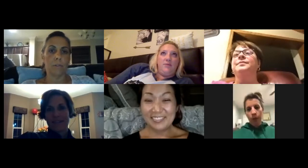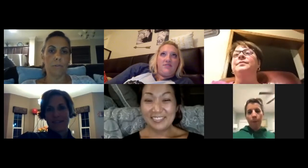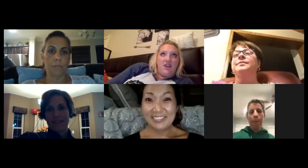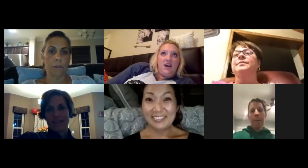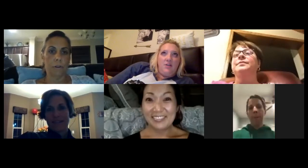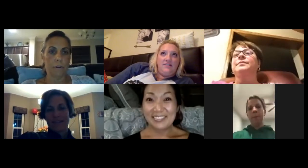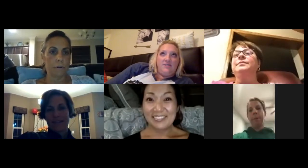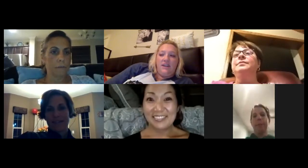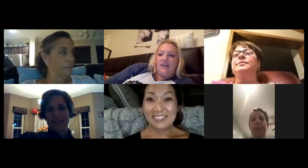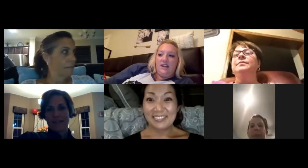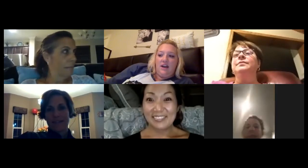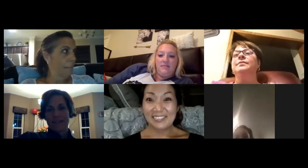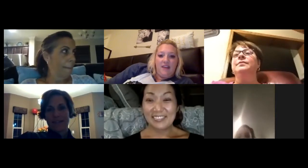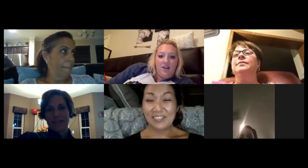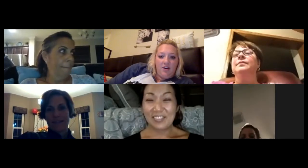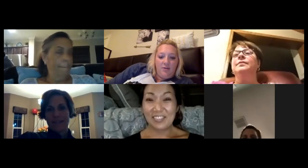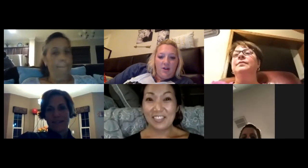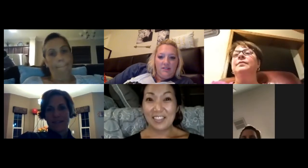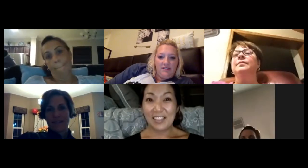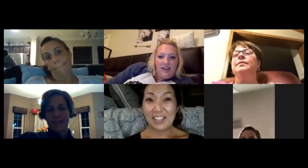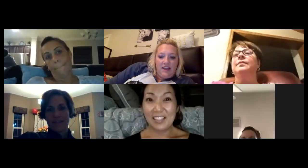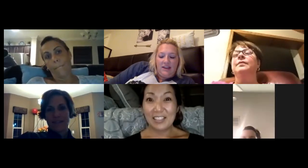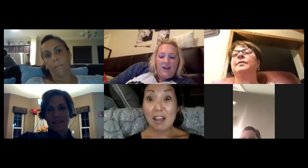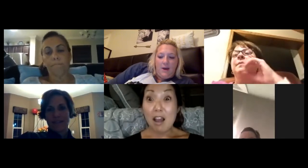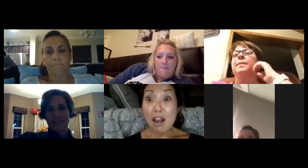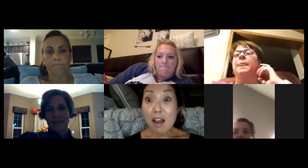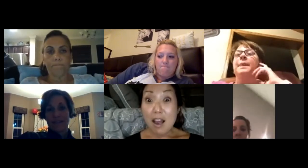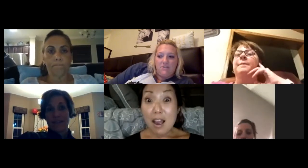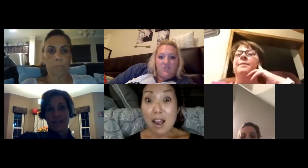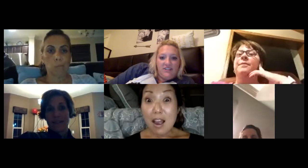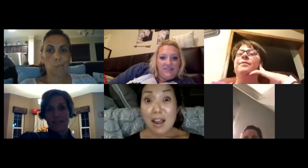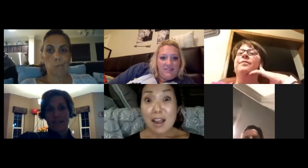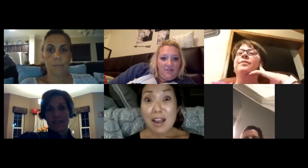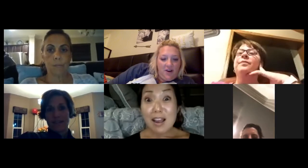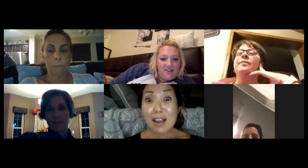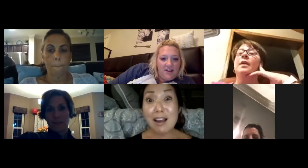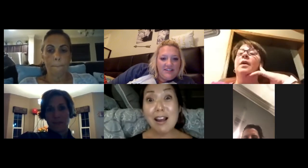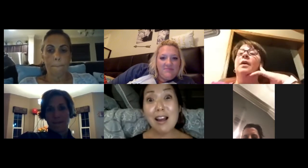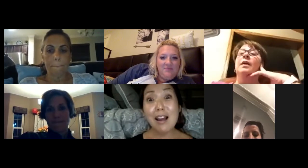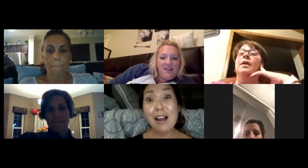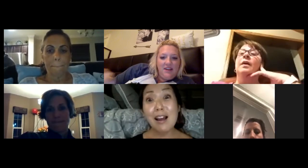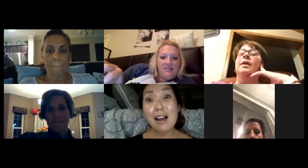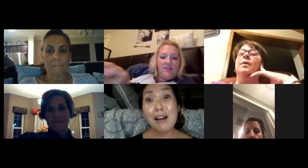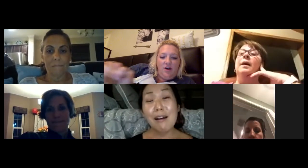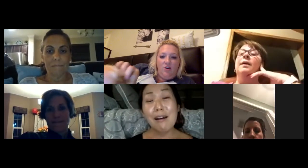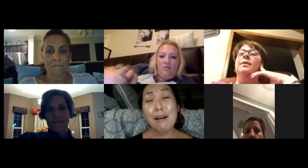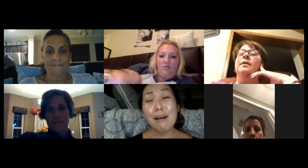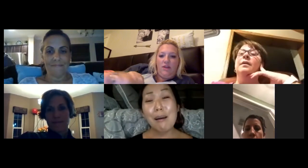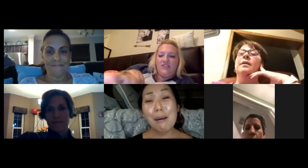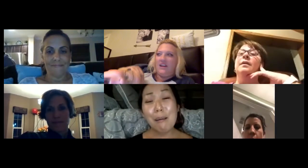of Chicago, is donating soccer balls and jerseys for our soccer team. Oh, wow. AJ and I are going to